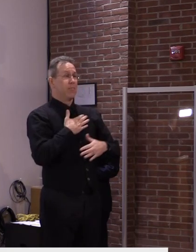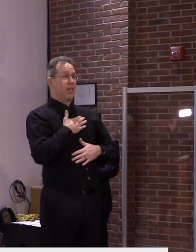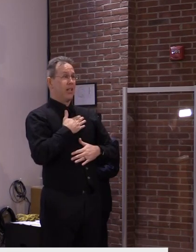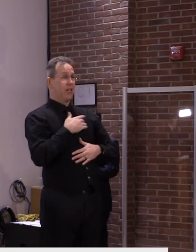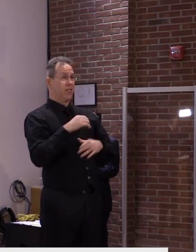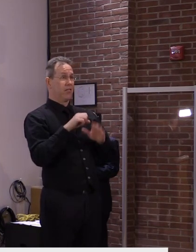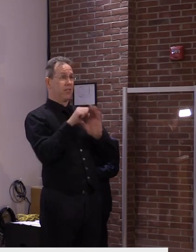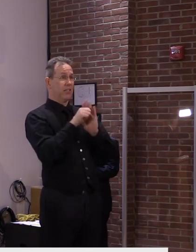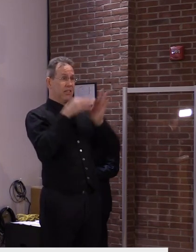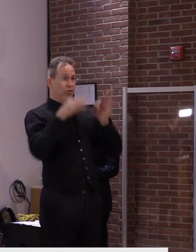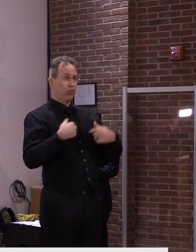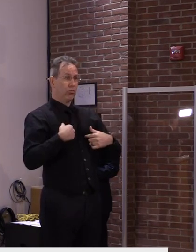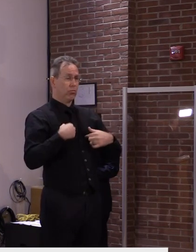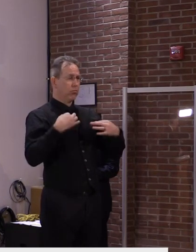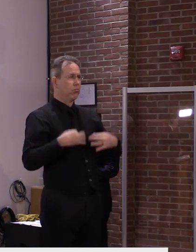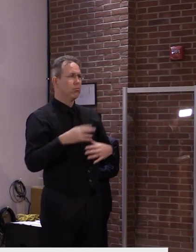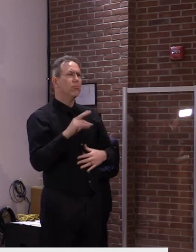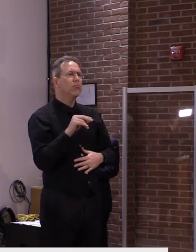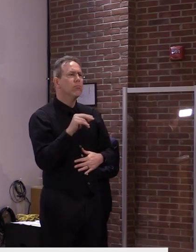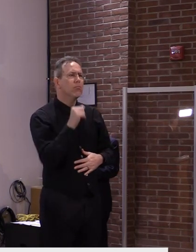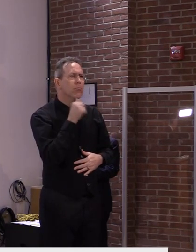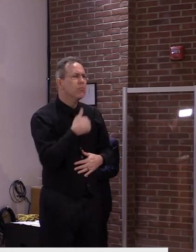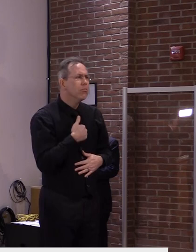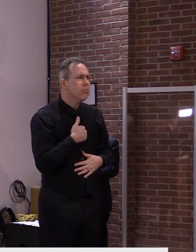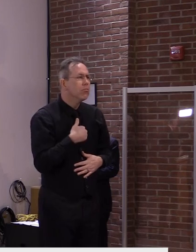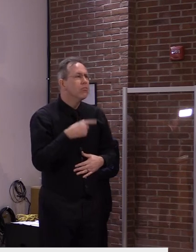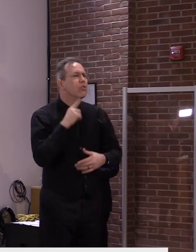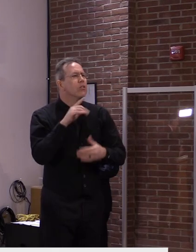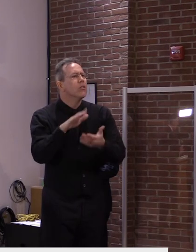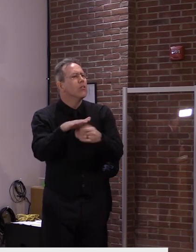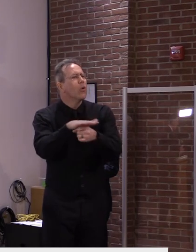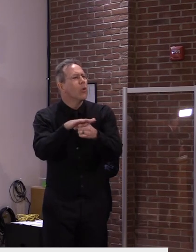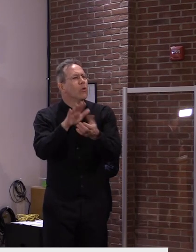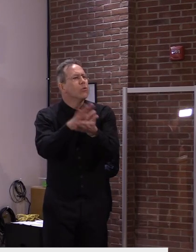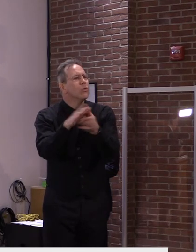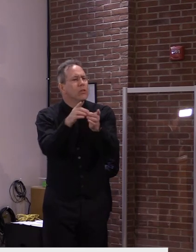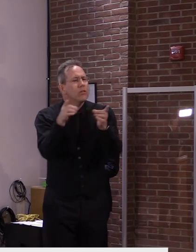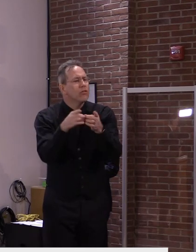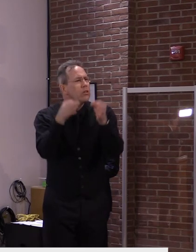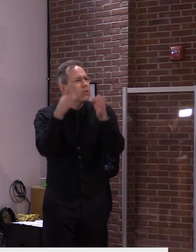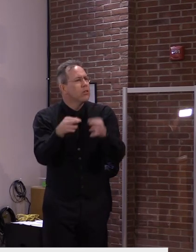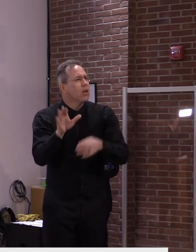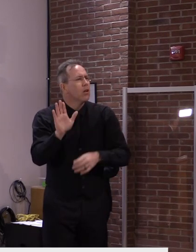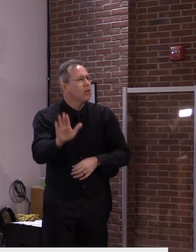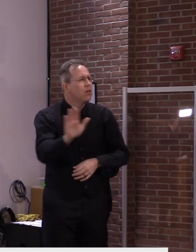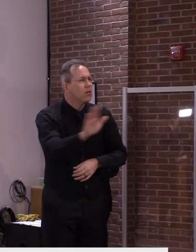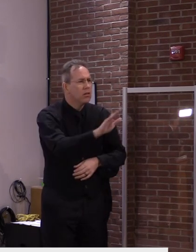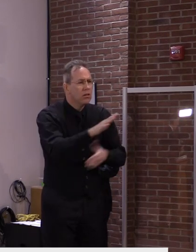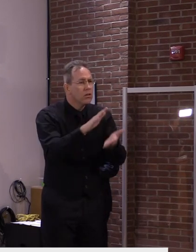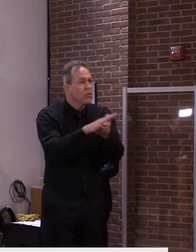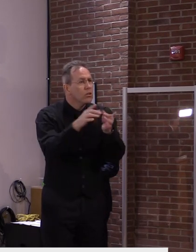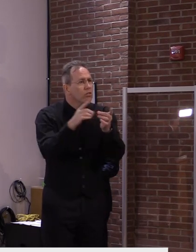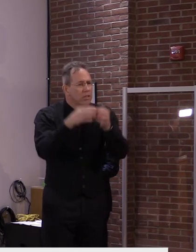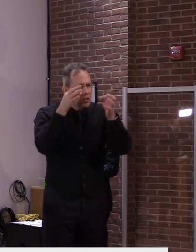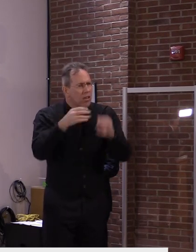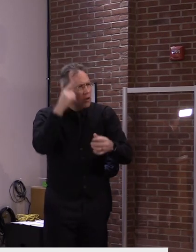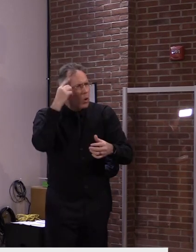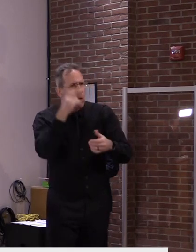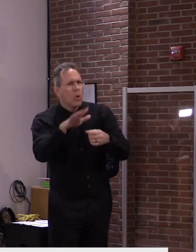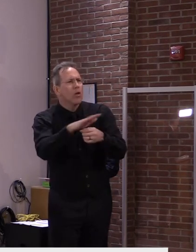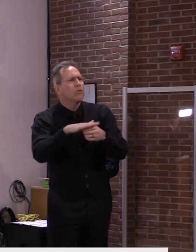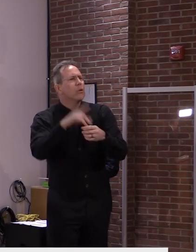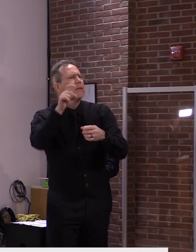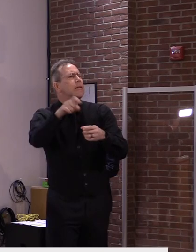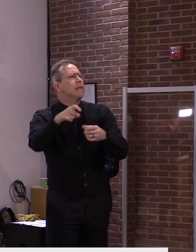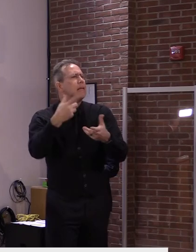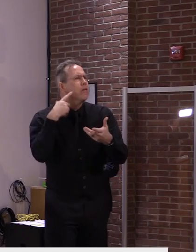local decision. I don't think we should make it mandatory. I believe that we do provide the funding for it through